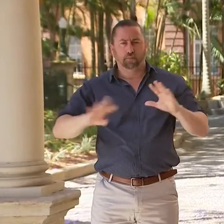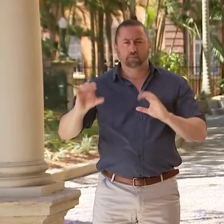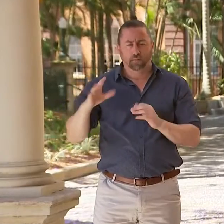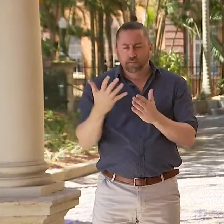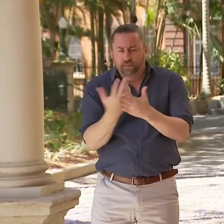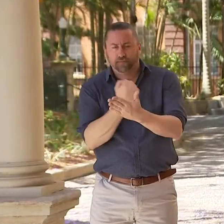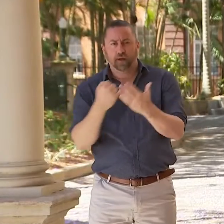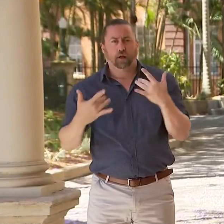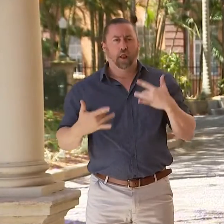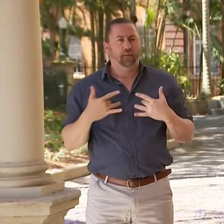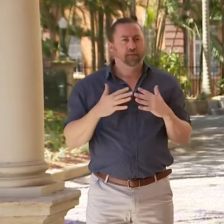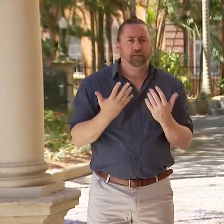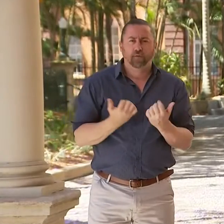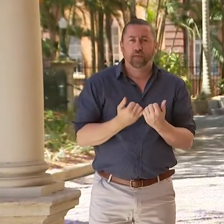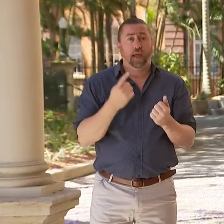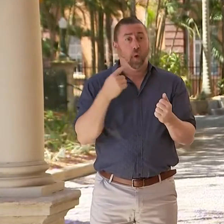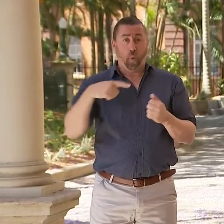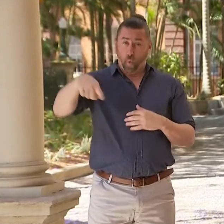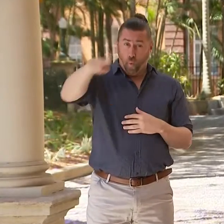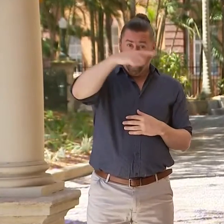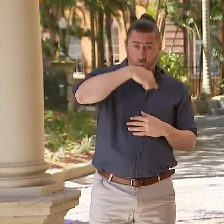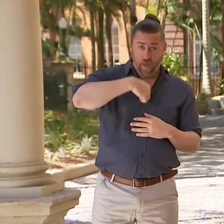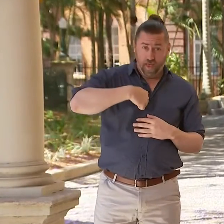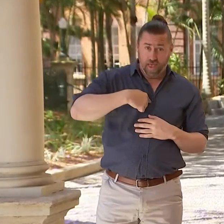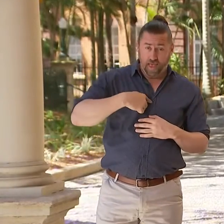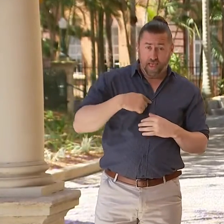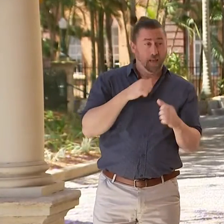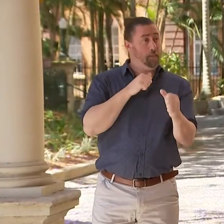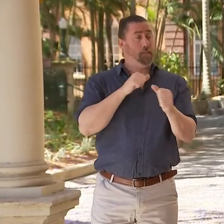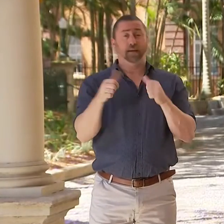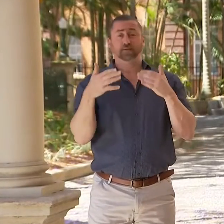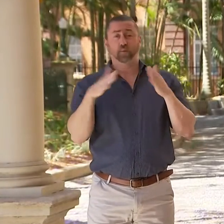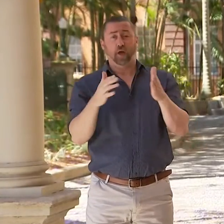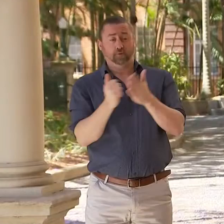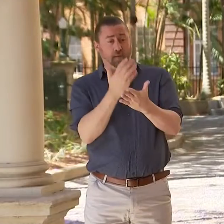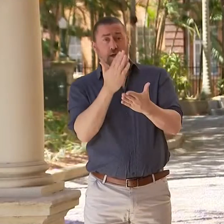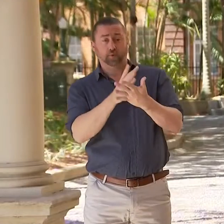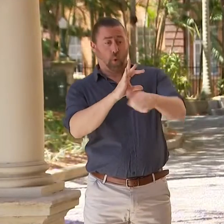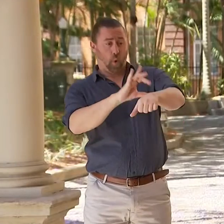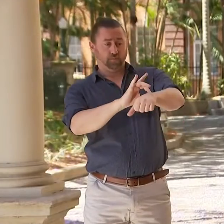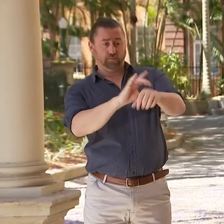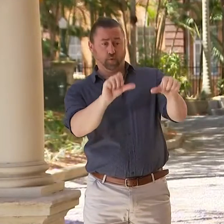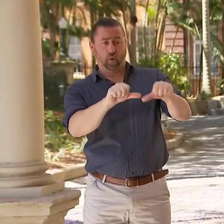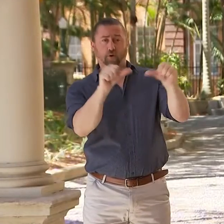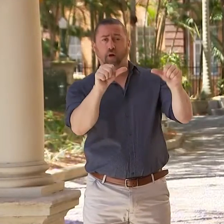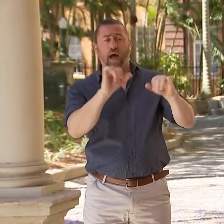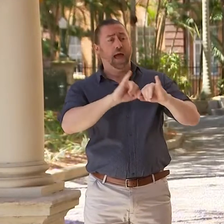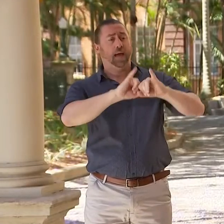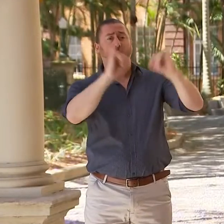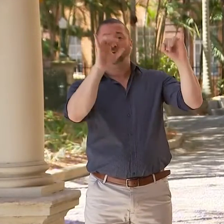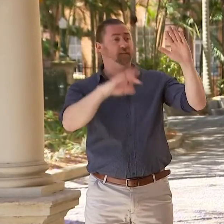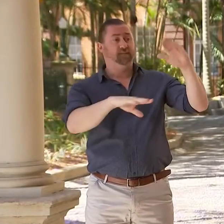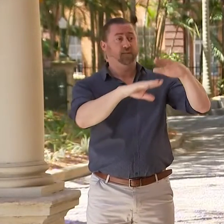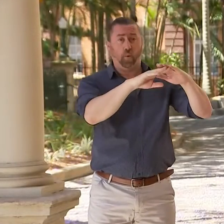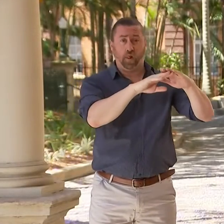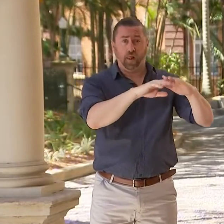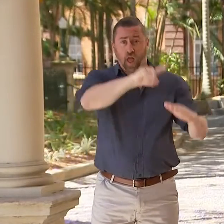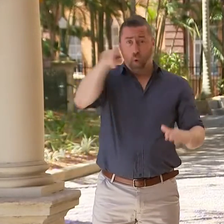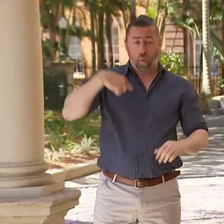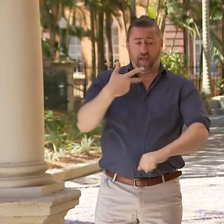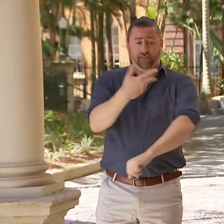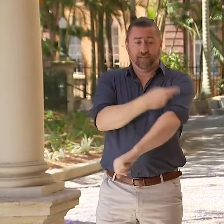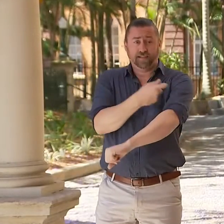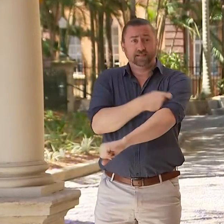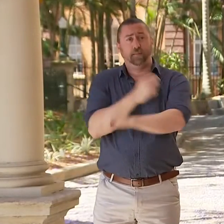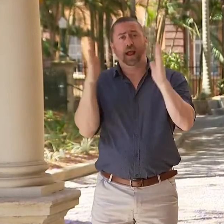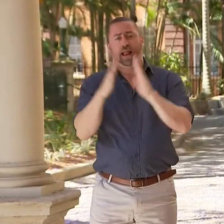to help our hospitals going forward so that we can continue to treat everyone, whether or not they've got COVID, is to get vaccinated.